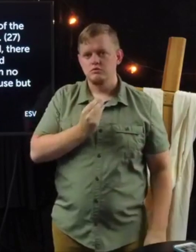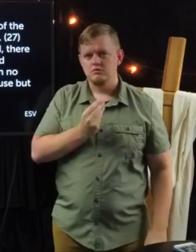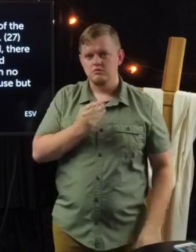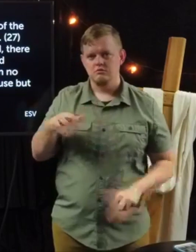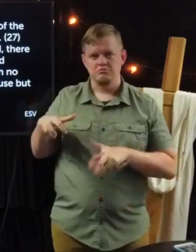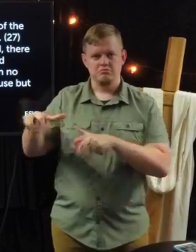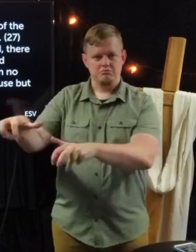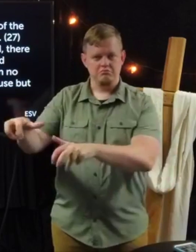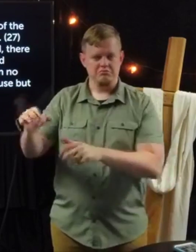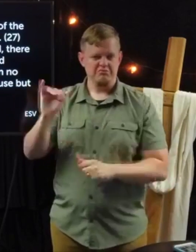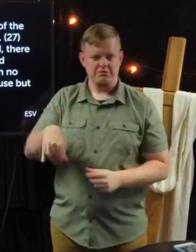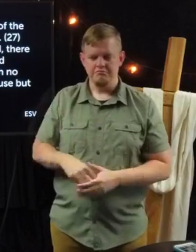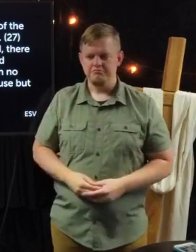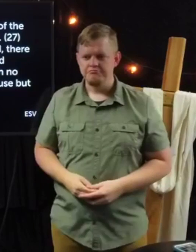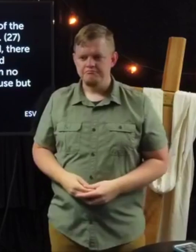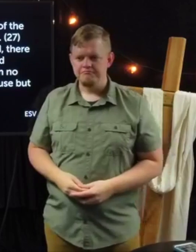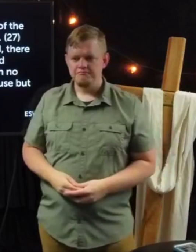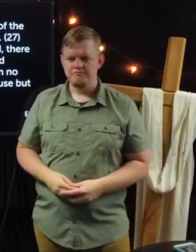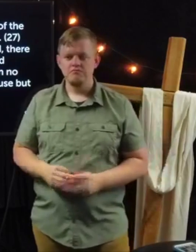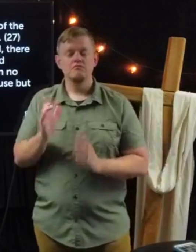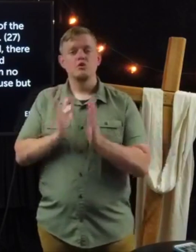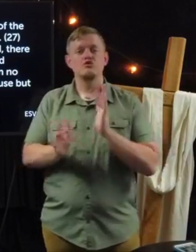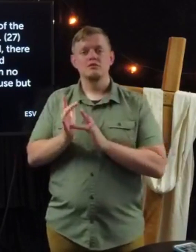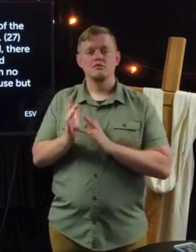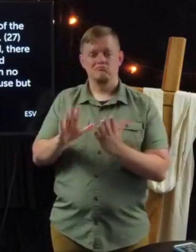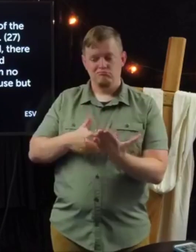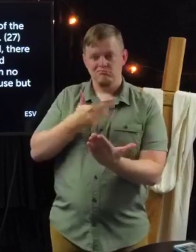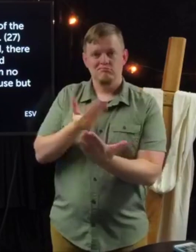In that time, there would have been non-Jews who lived in that area. So Jesus